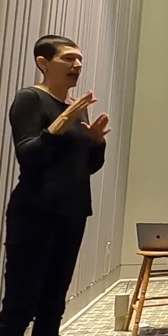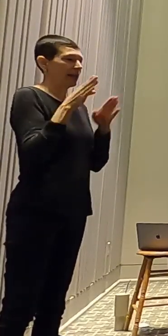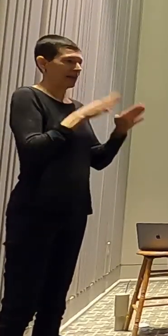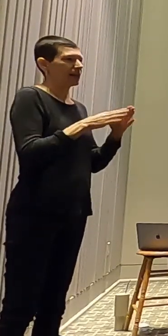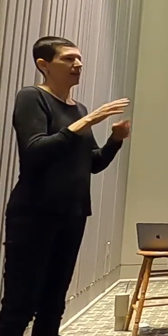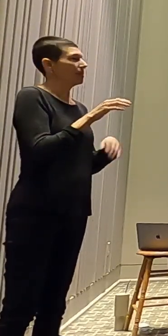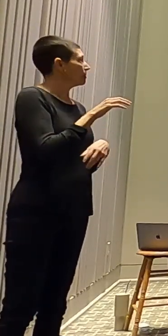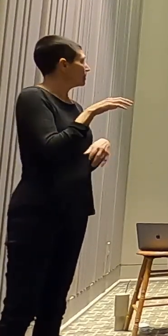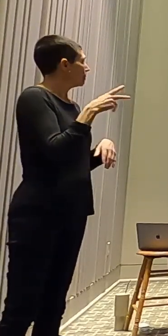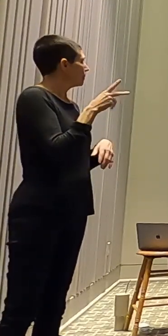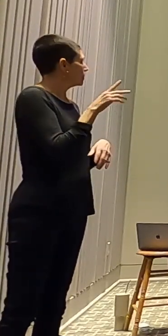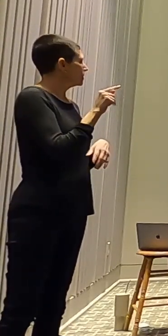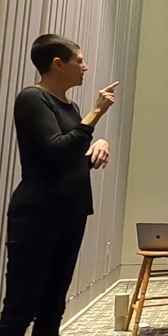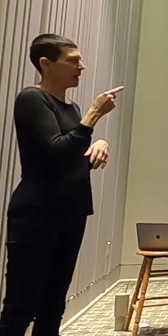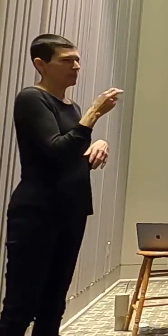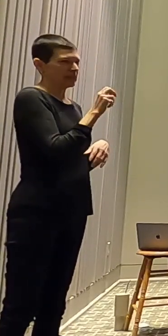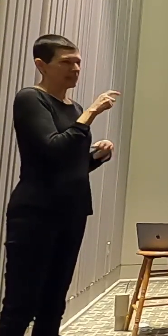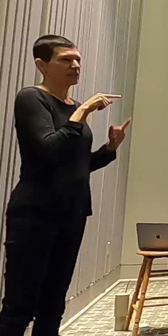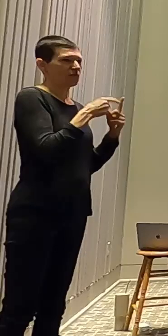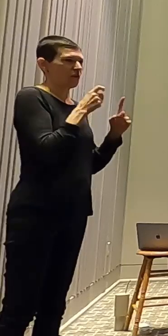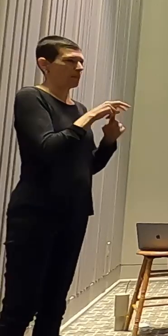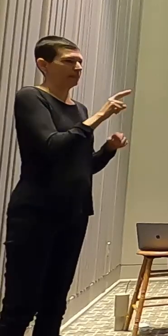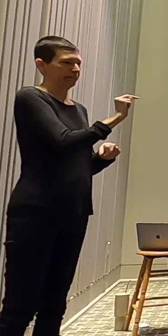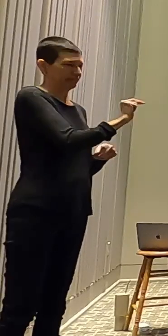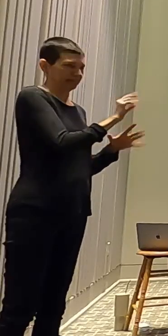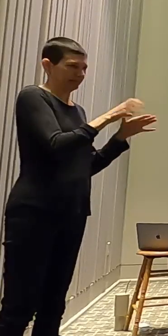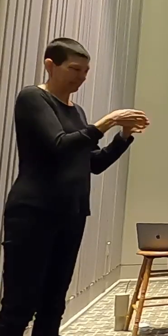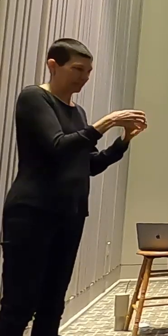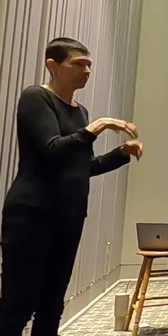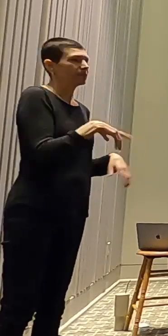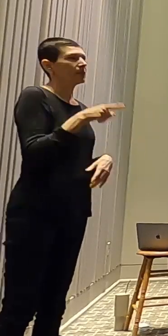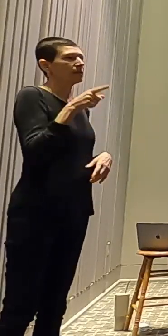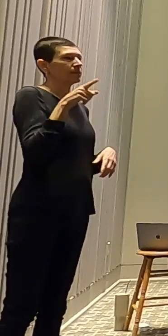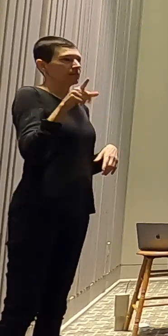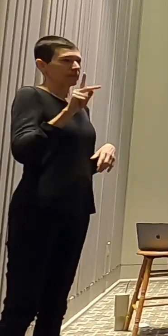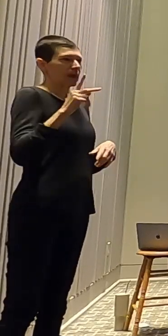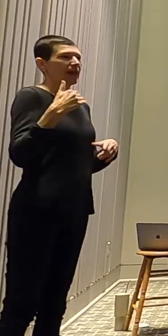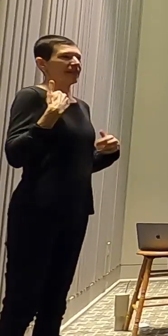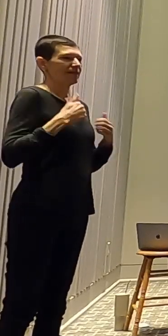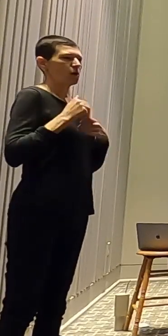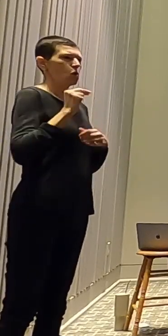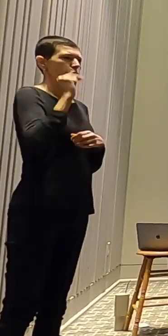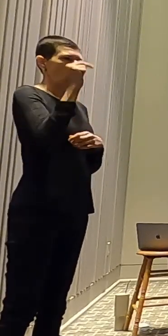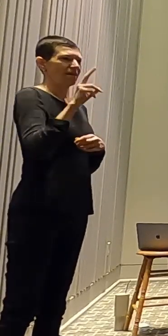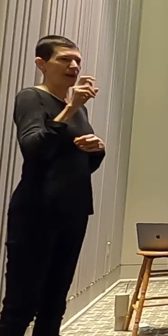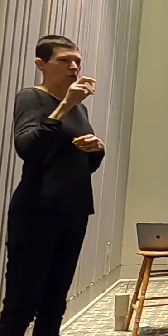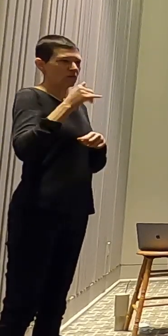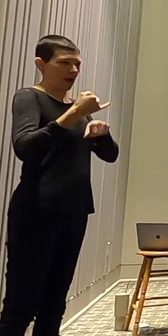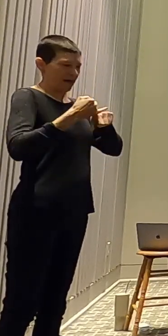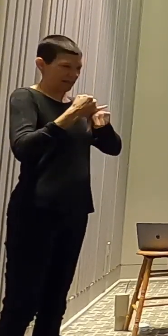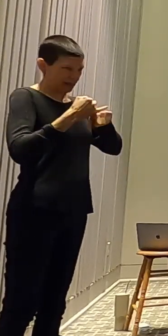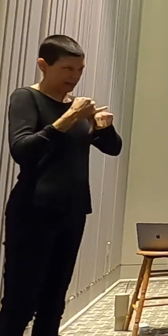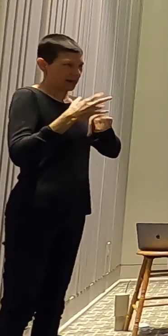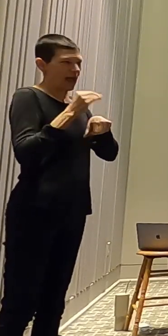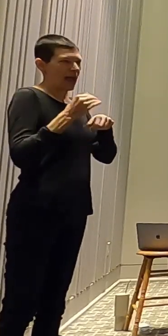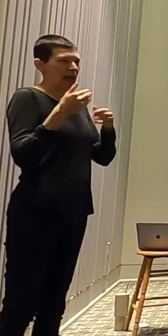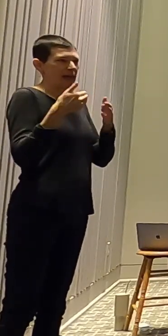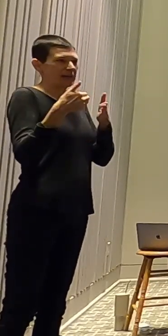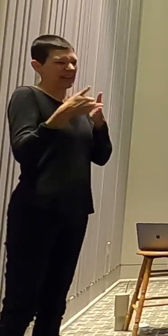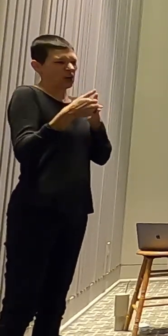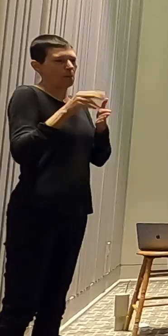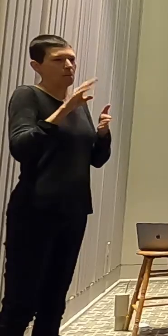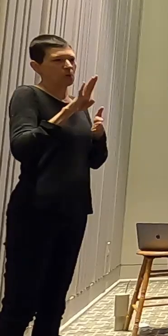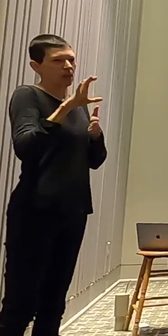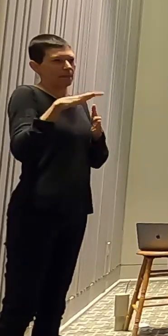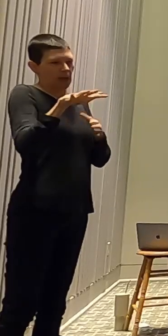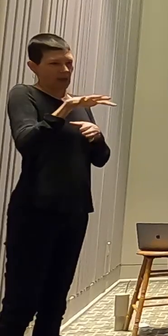Nuu Nation. The Kwakwaka'wakw traditionally inhabit the northern Vancouver Island region and the mainland inlets of British